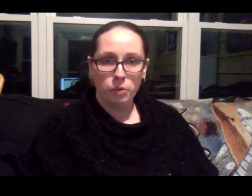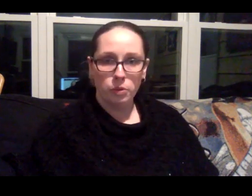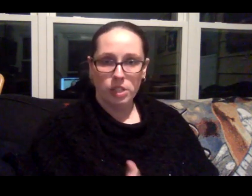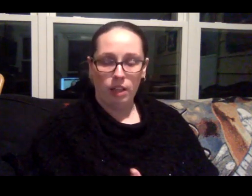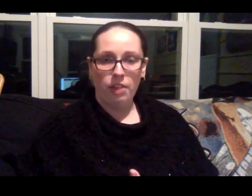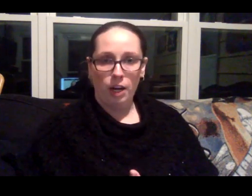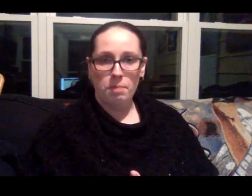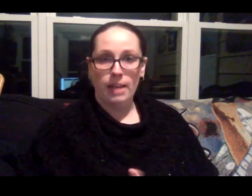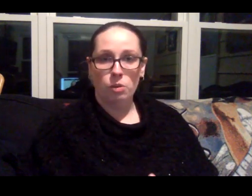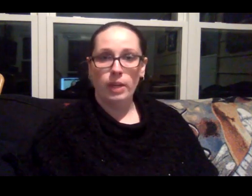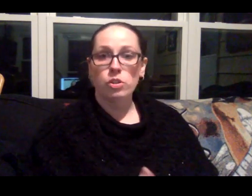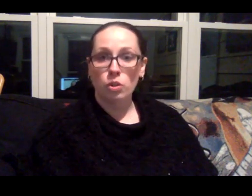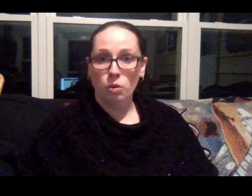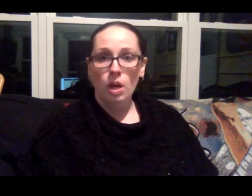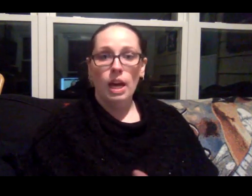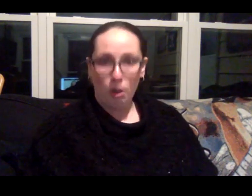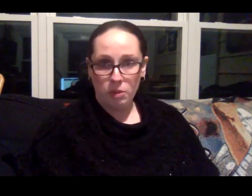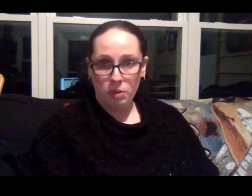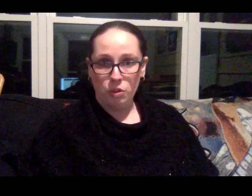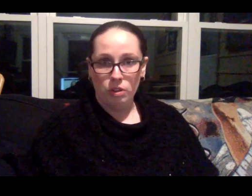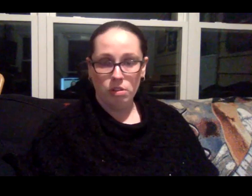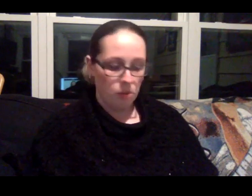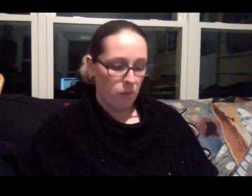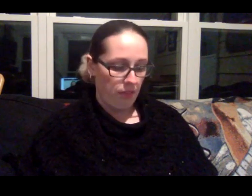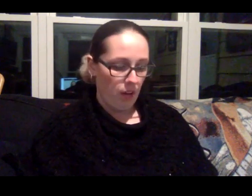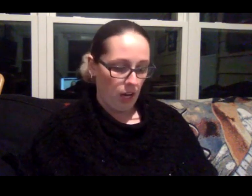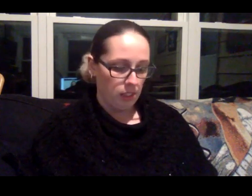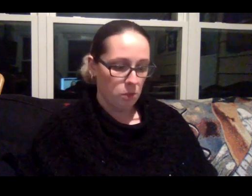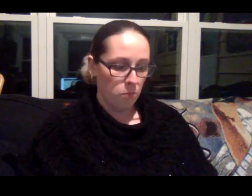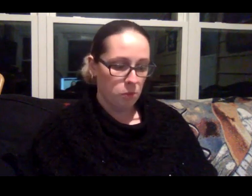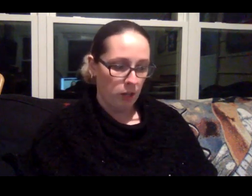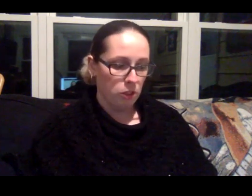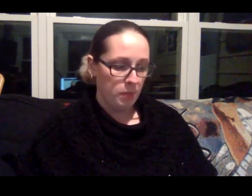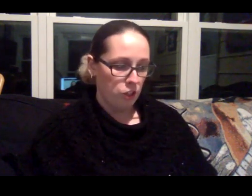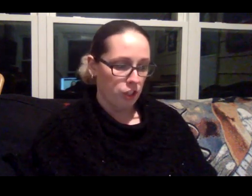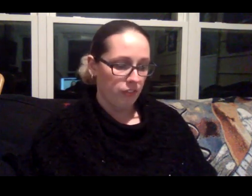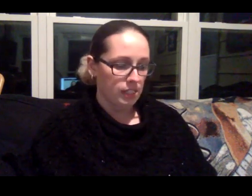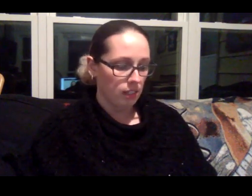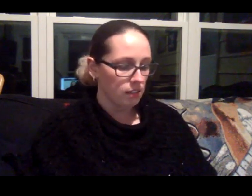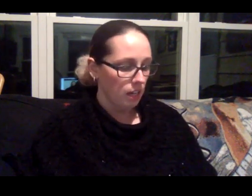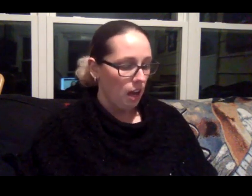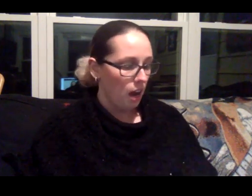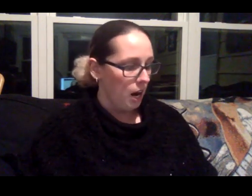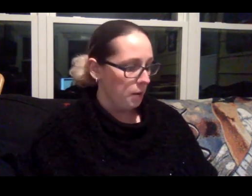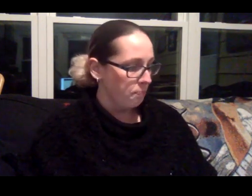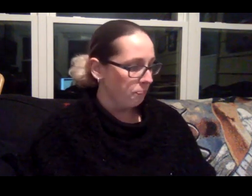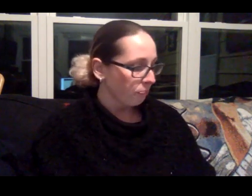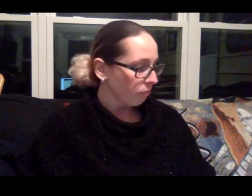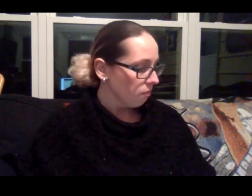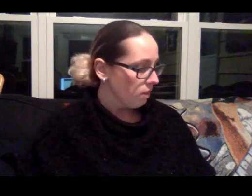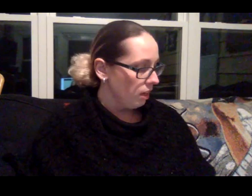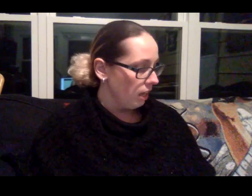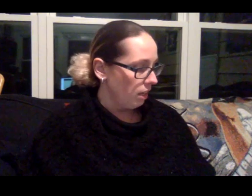use teletherapy as a way to help the students with, uh, their speech services. Um,